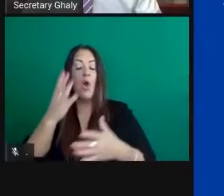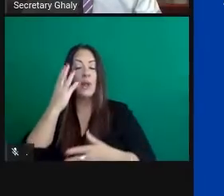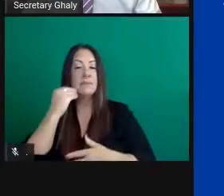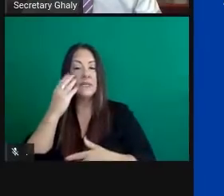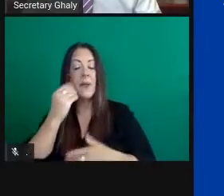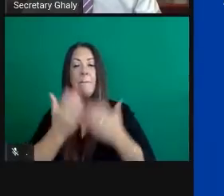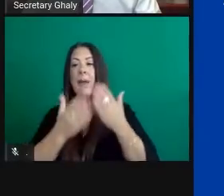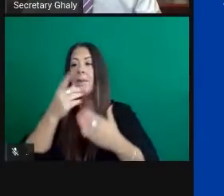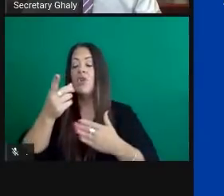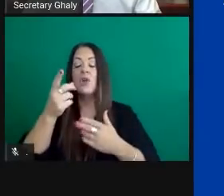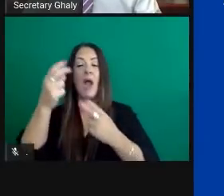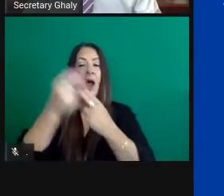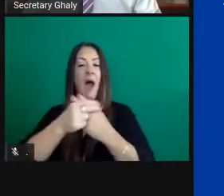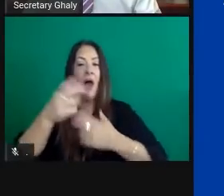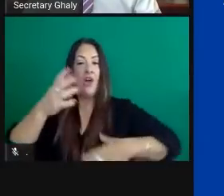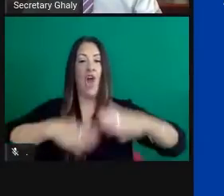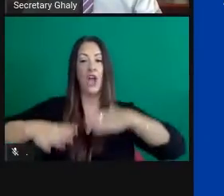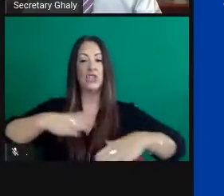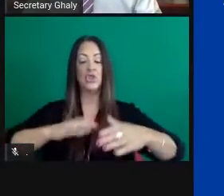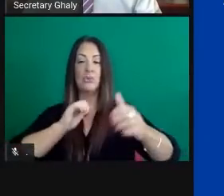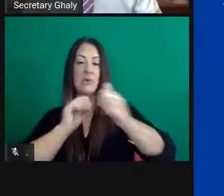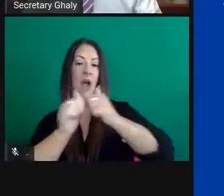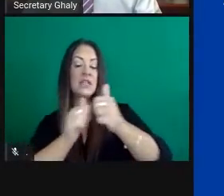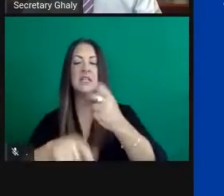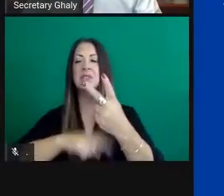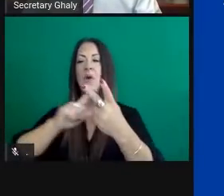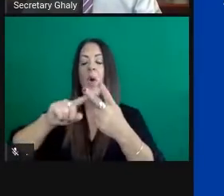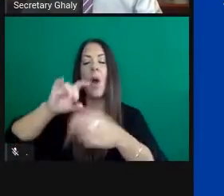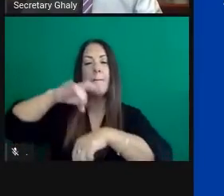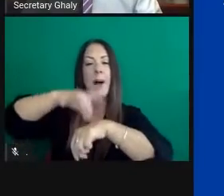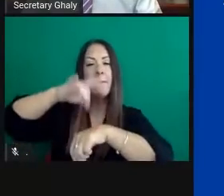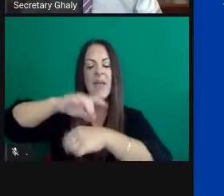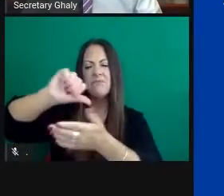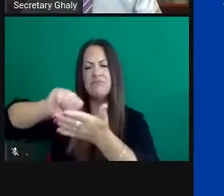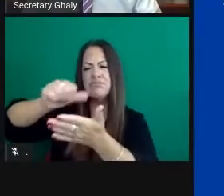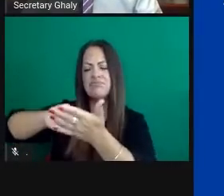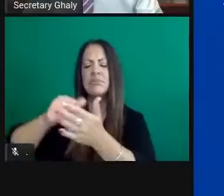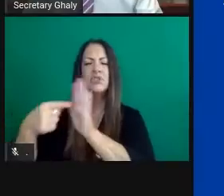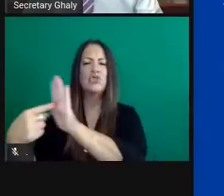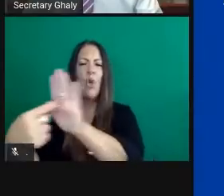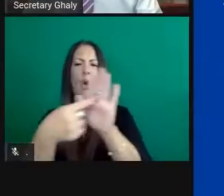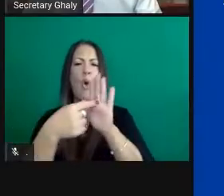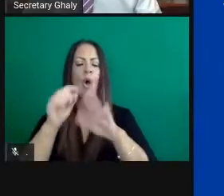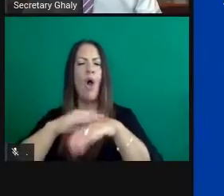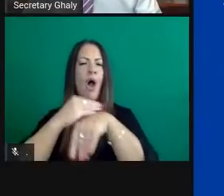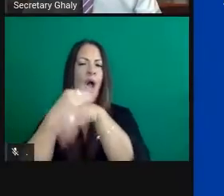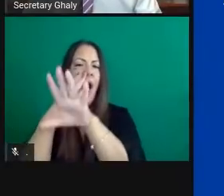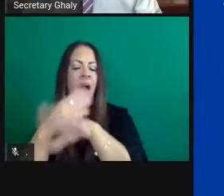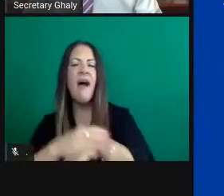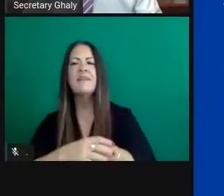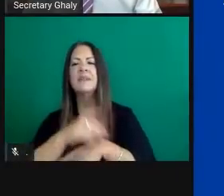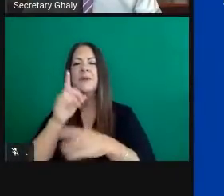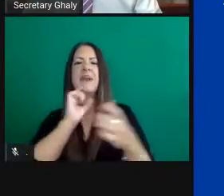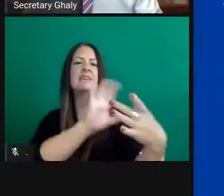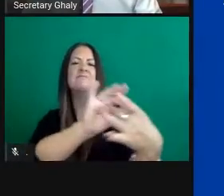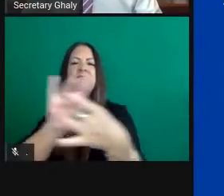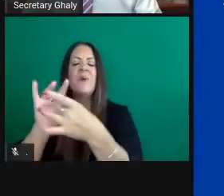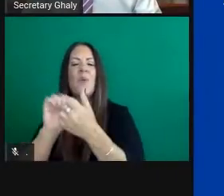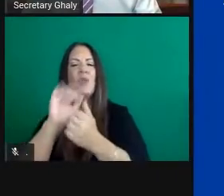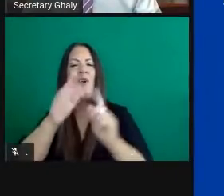Costume contests and pumpkin carving contests online. What a fun way to reconnect with friends and people that